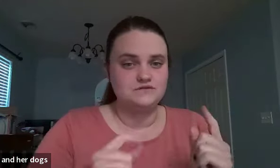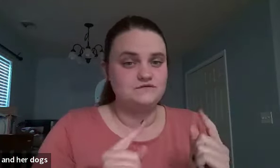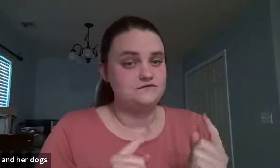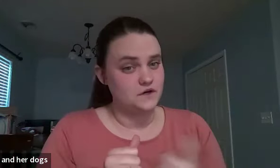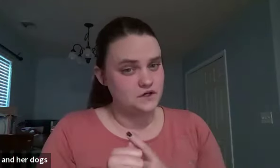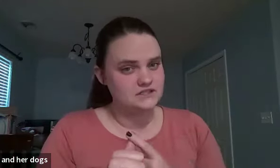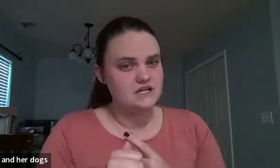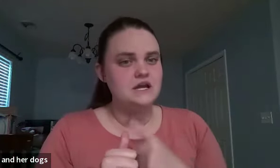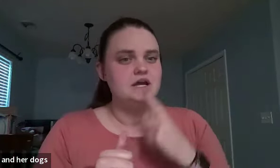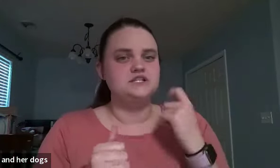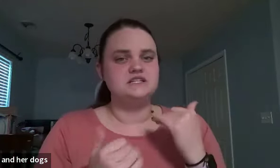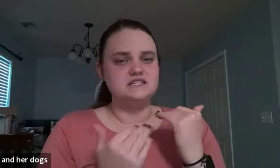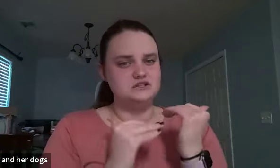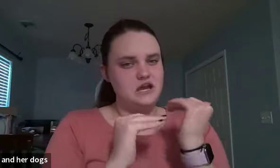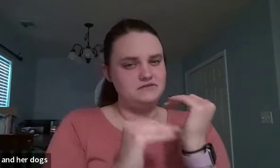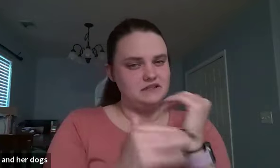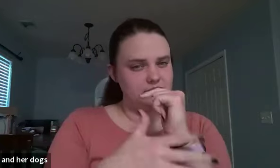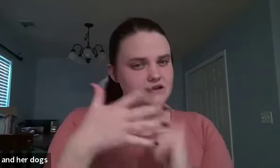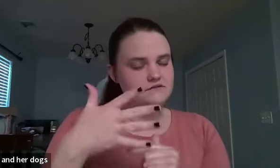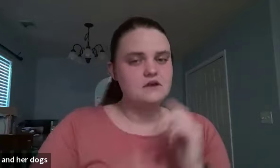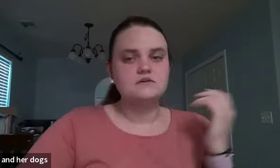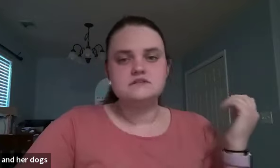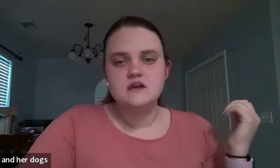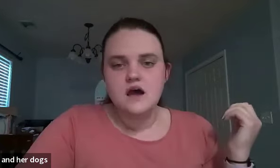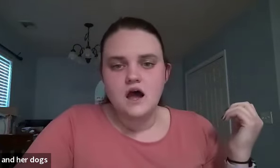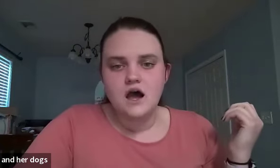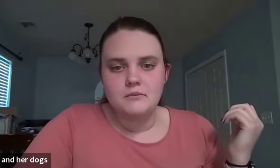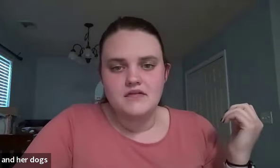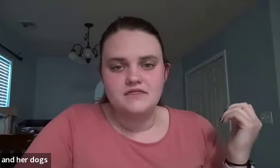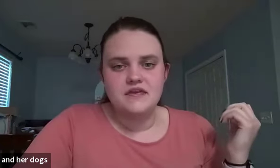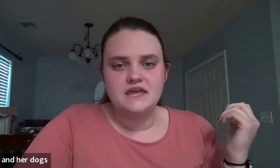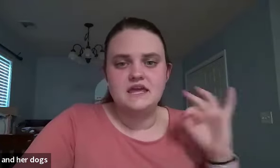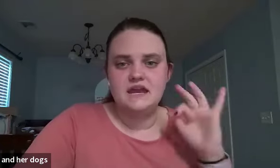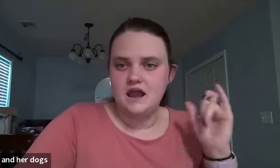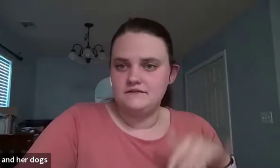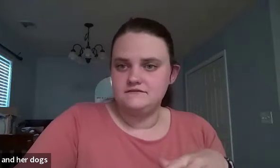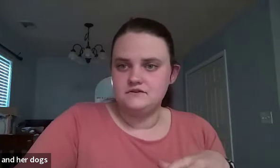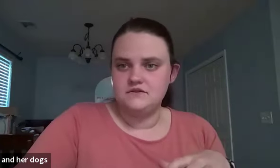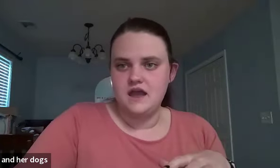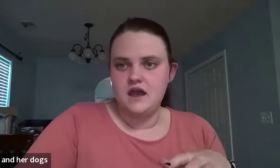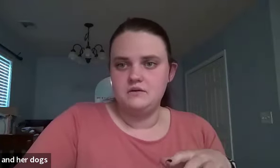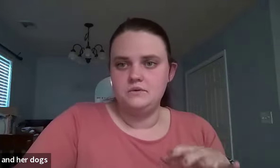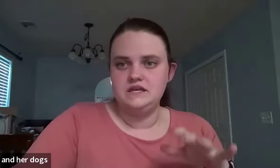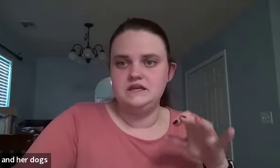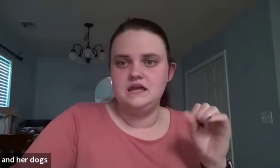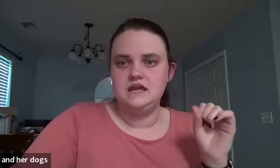words first, just because there's kind of a limit of those. And then after that, we